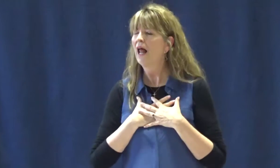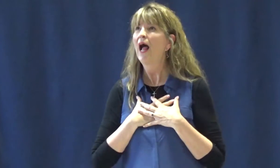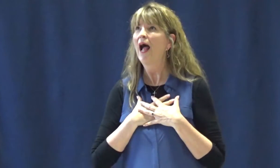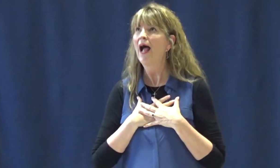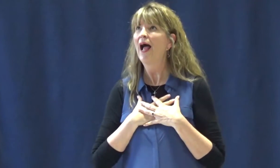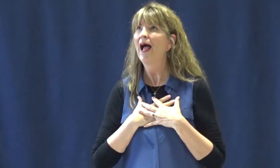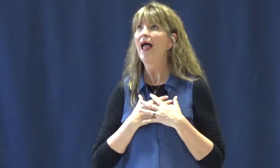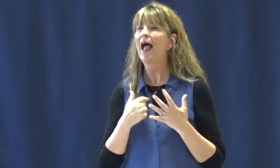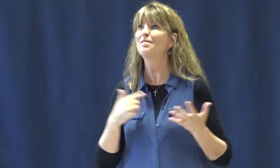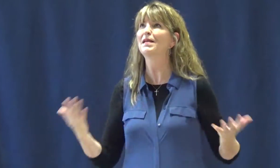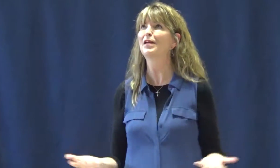would be in us.